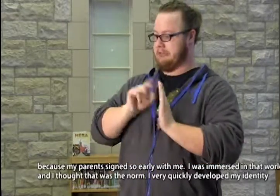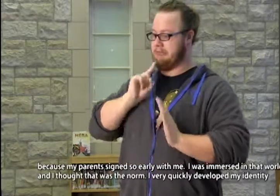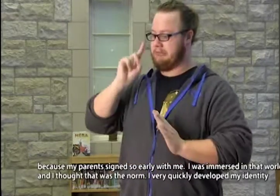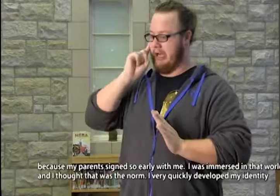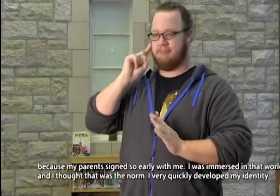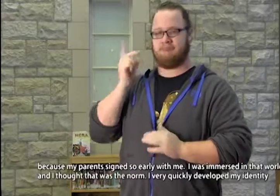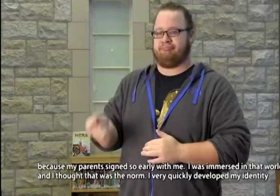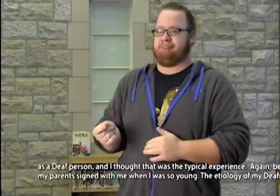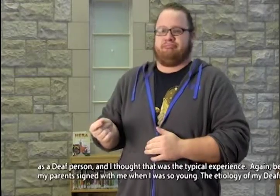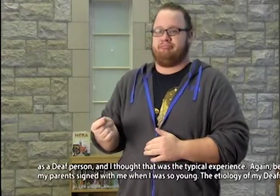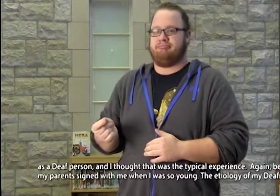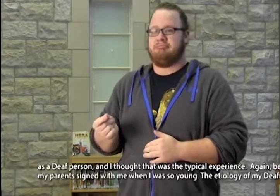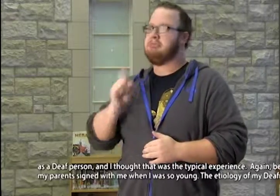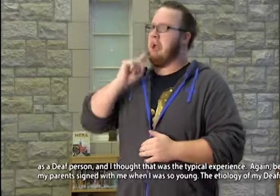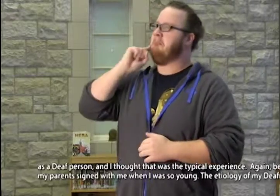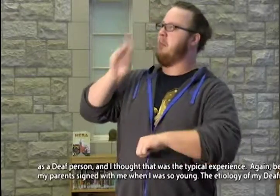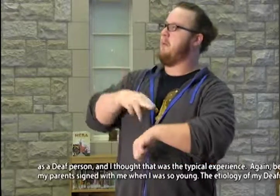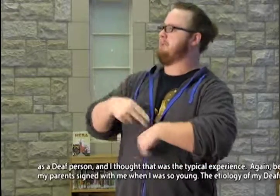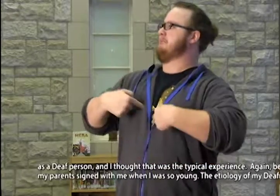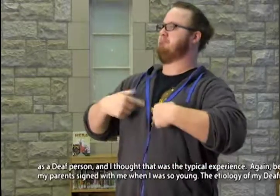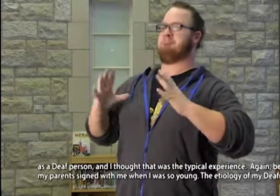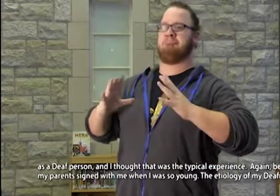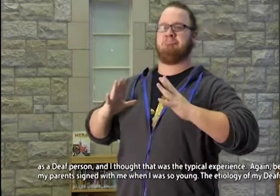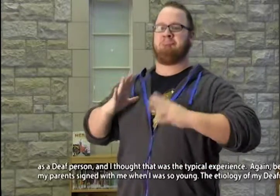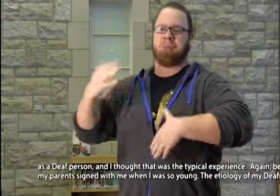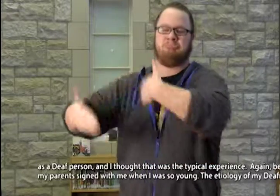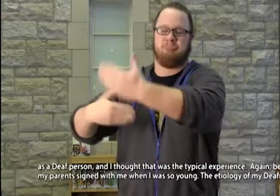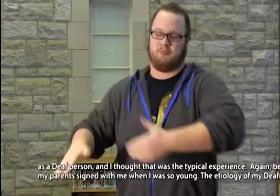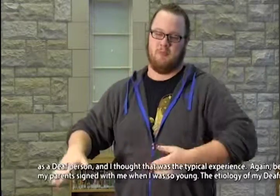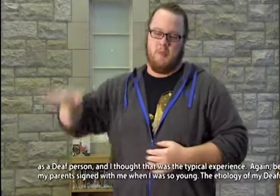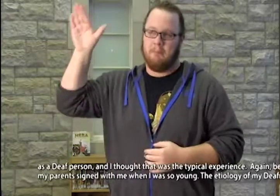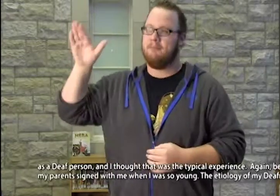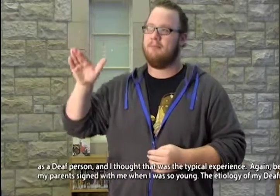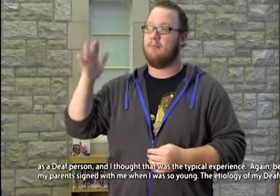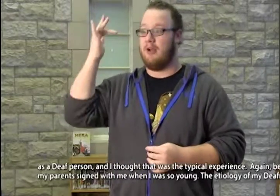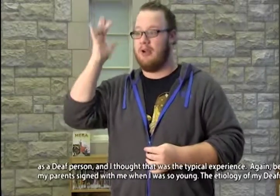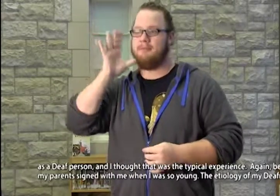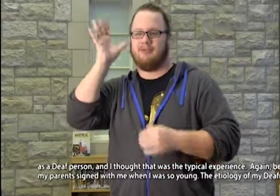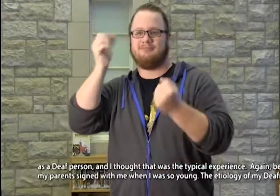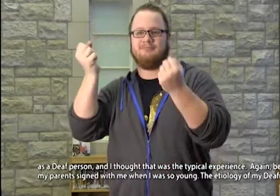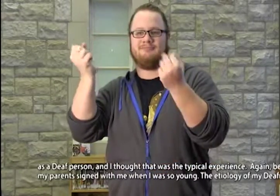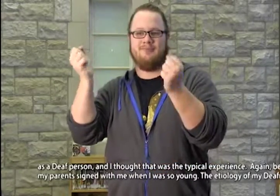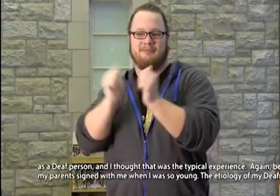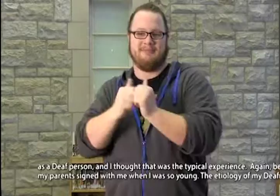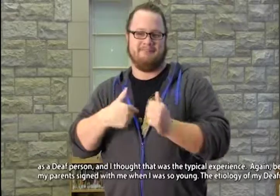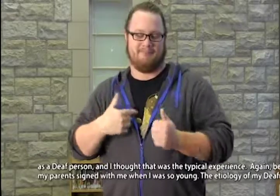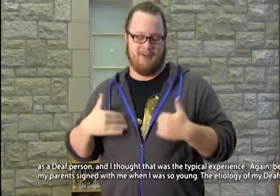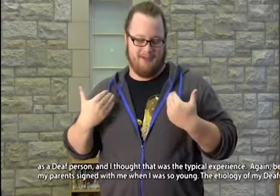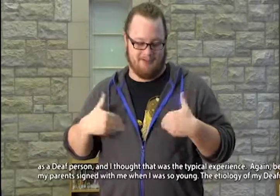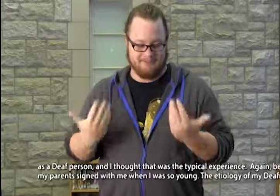developed my identity as a deaf person, and I thought that was the typical experience, again, because my parents signed with me when I was so young.